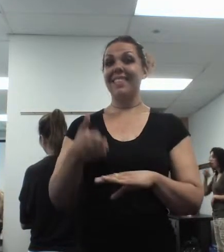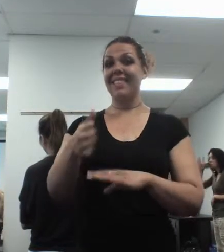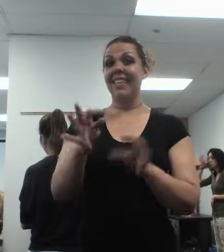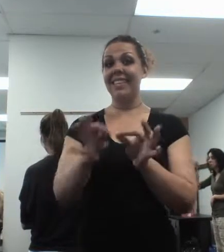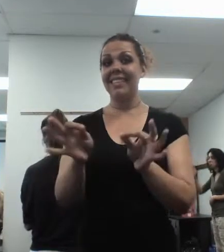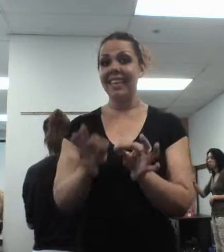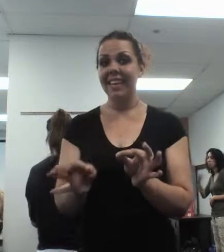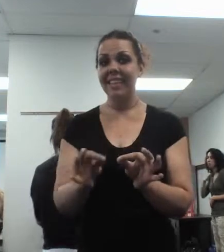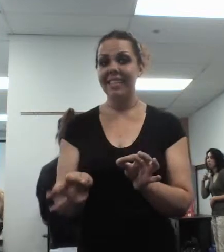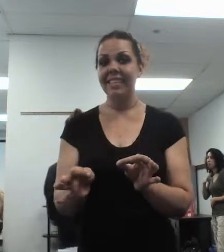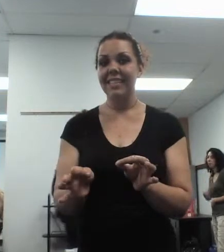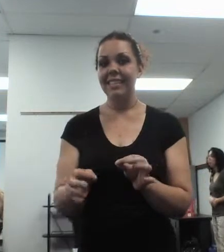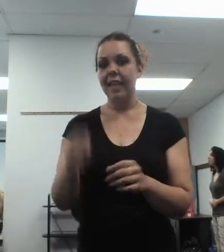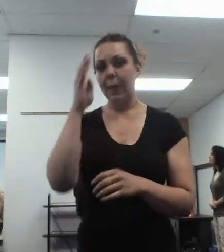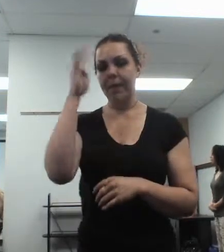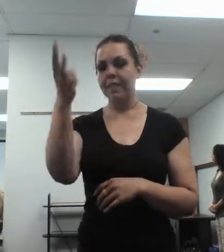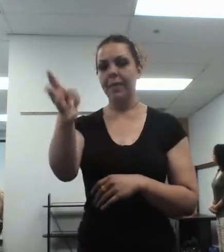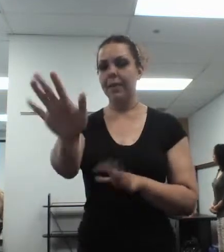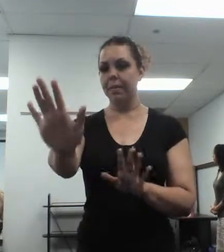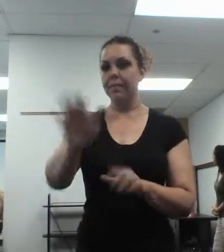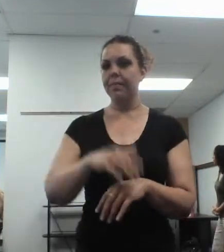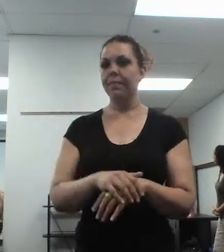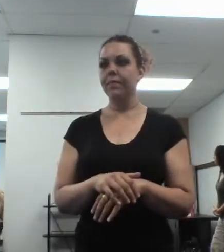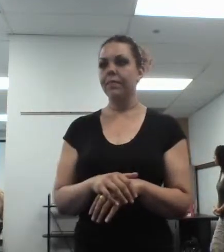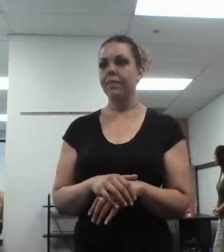Nobody lives in the suburbs versus the city.